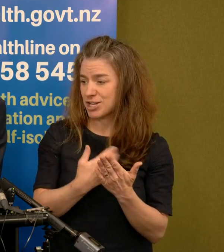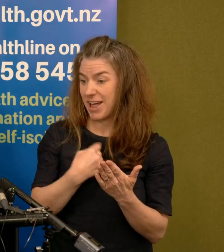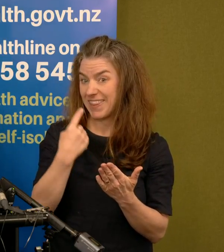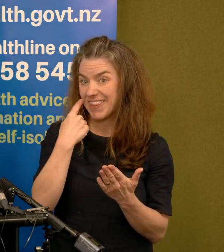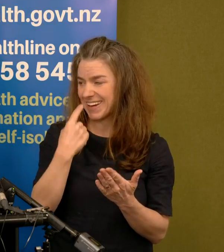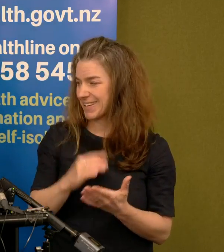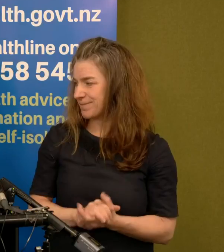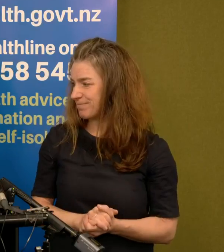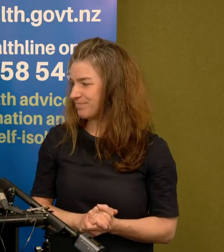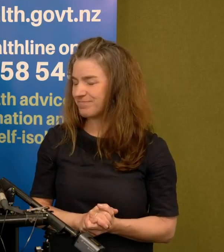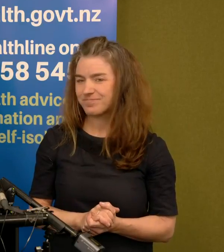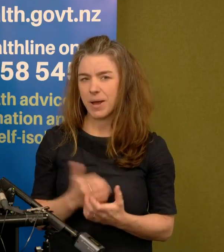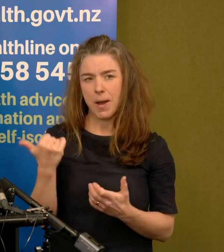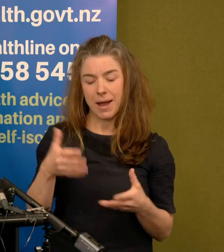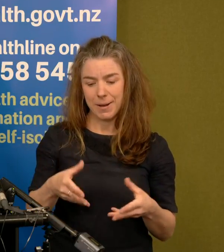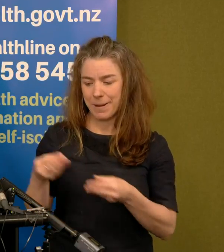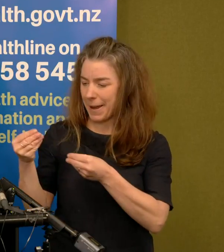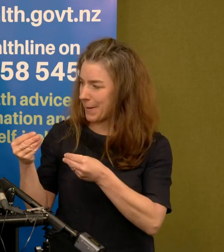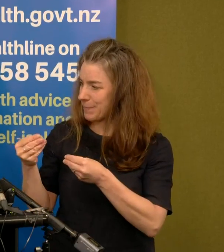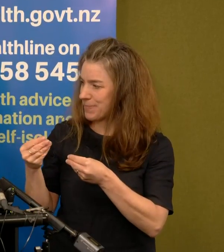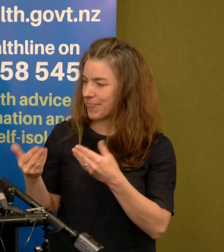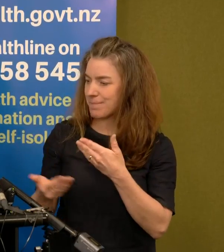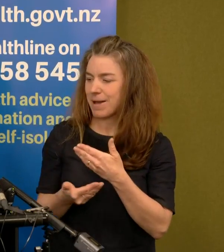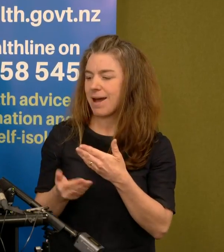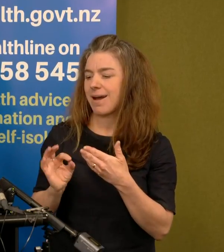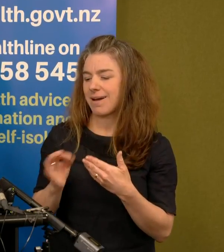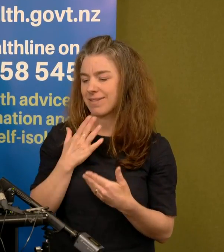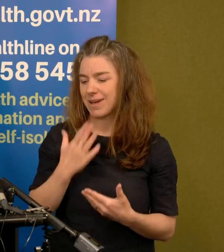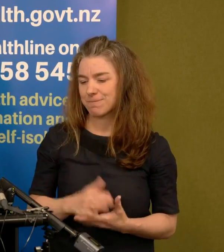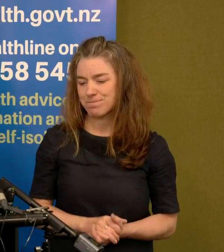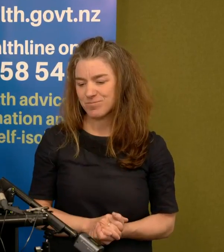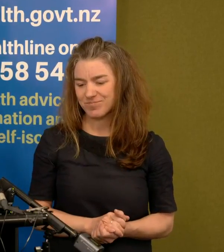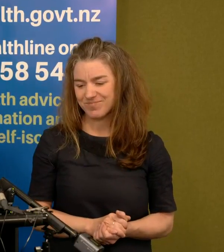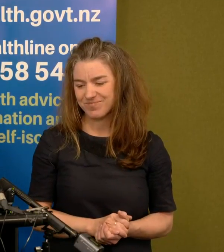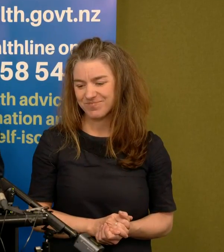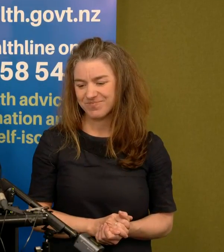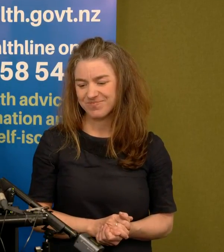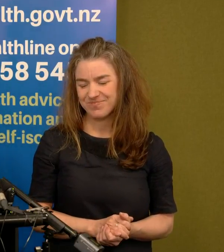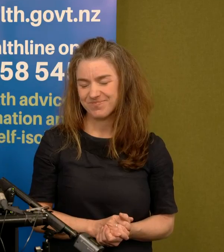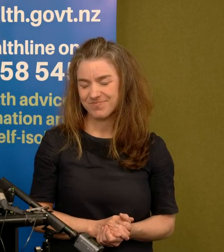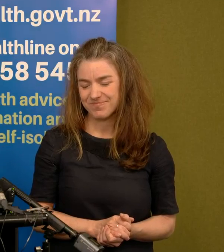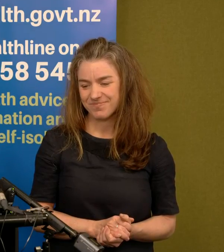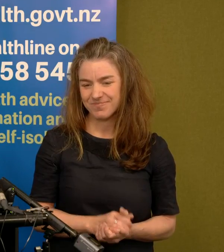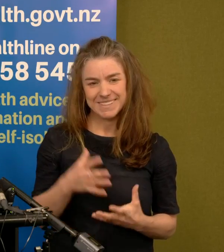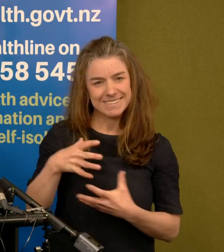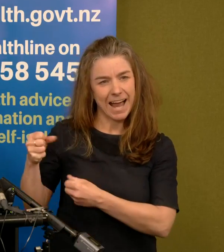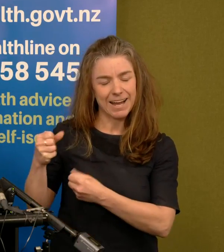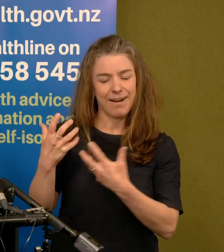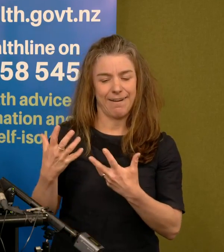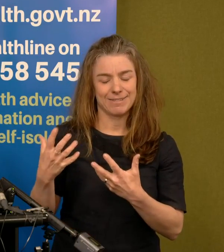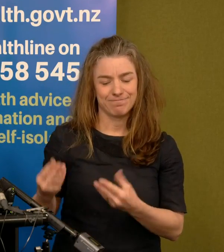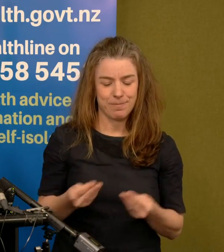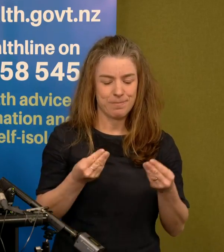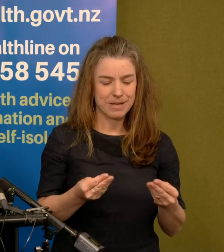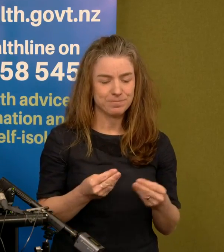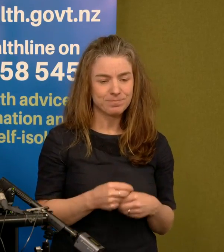which, my colleague here might have picked up. Actually, it might be at the back there. And one more. There we go. Thank you. All right.